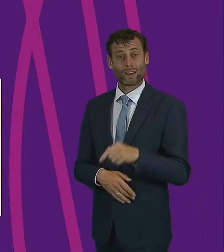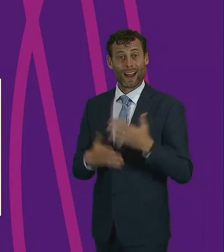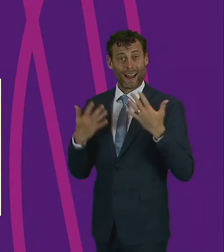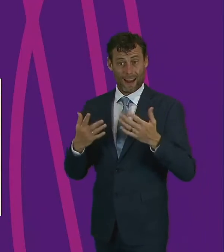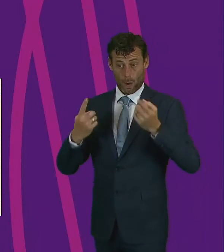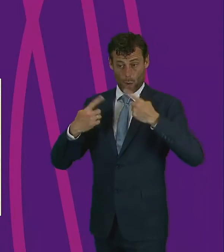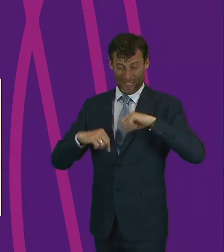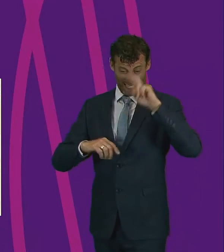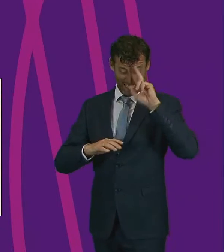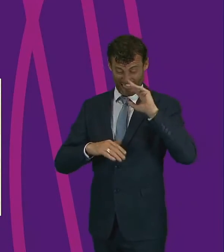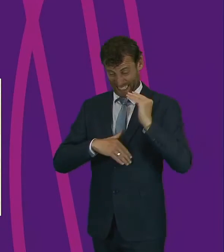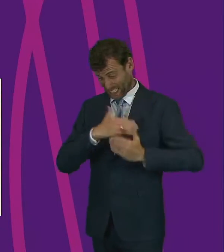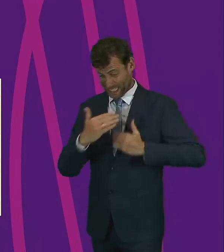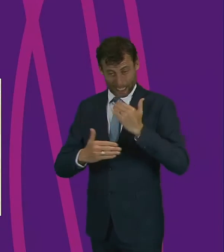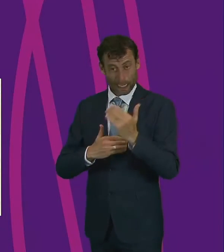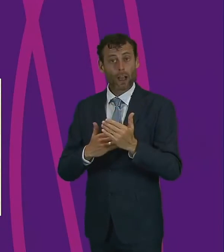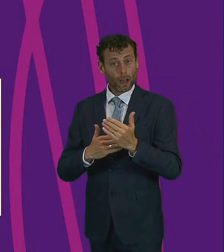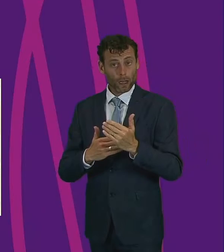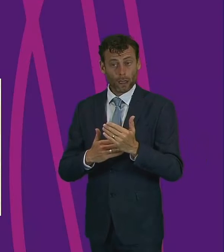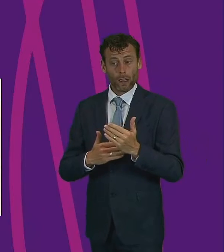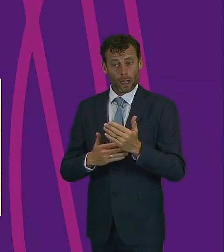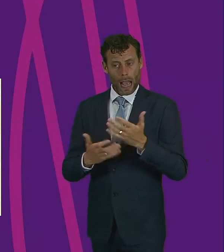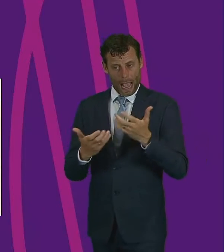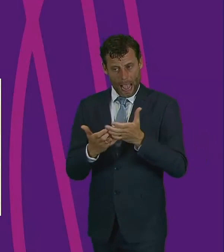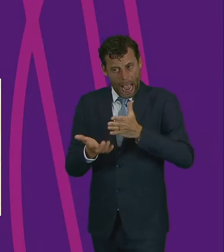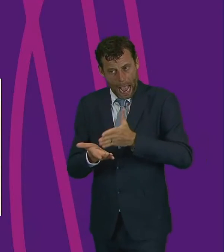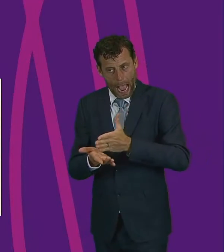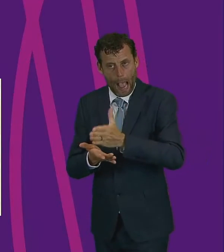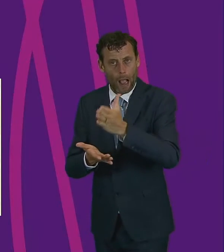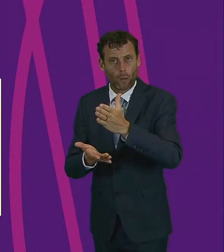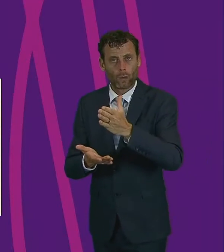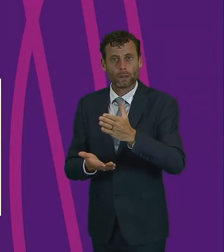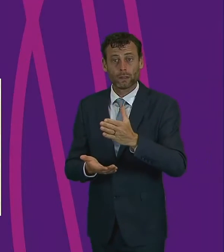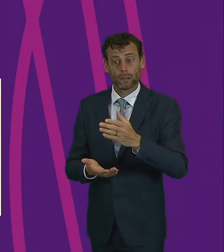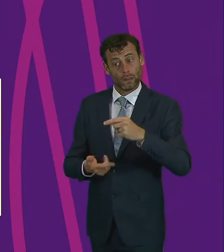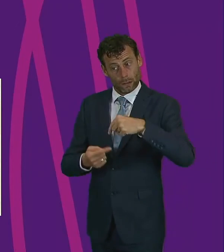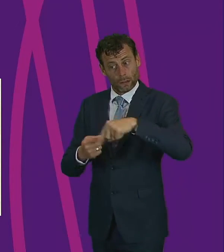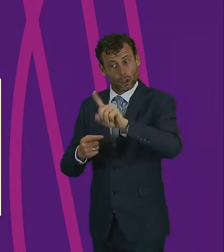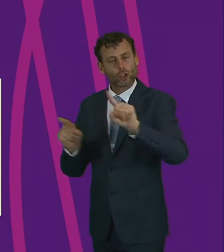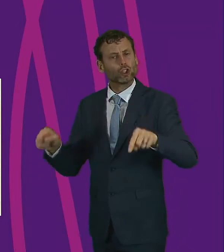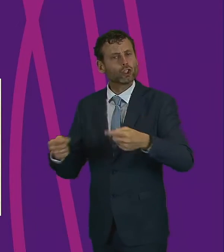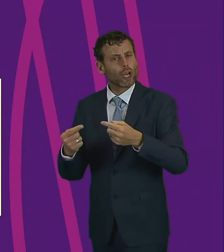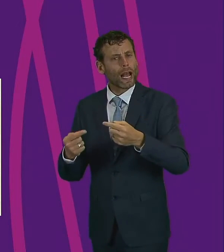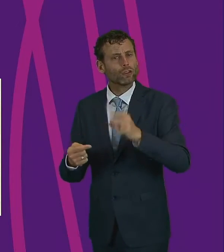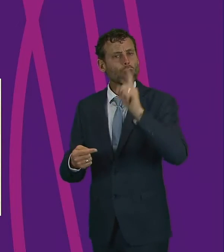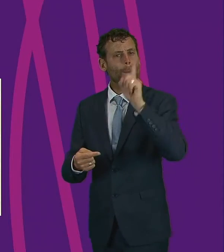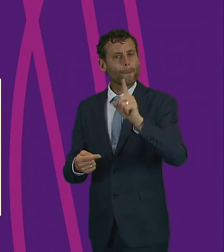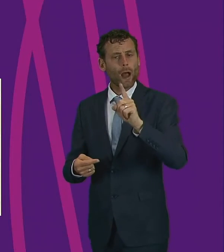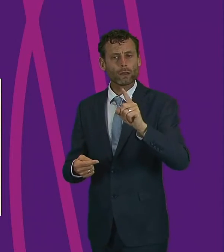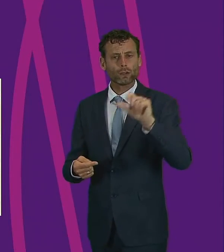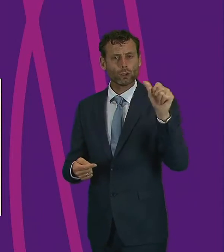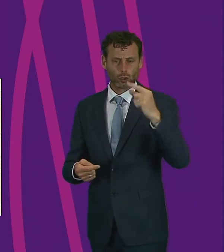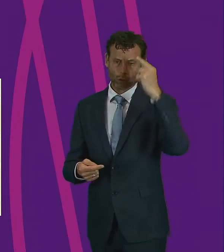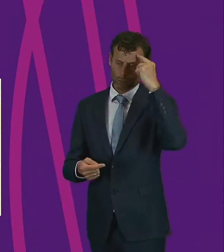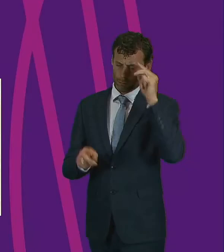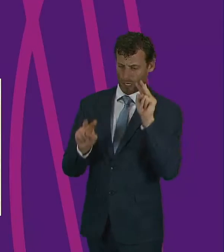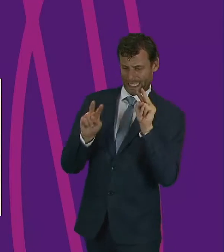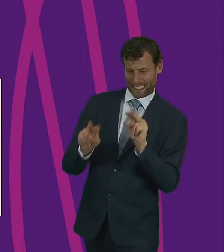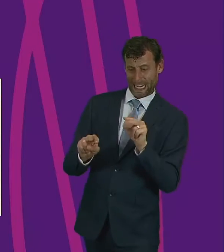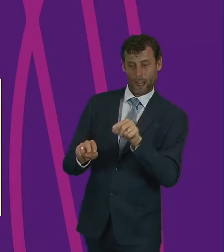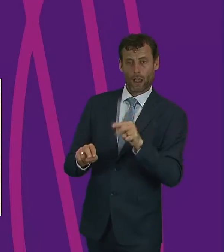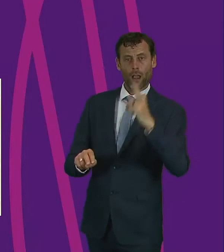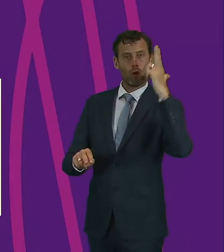take may have to. It may be more challenging, but we should look upon the process of restarting the economy as an